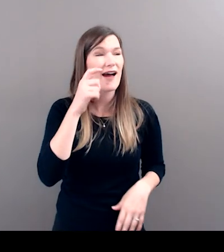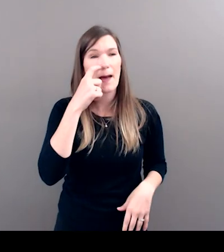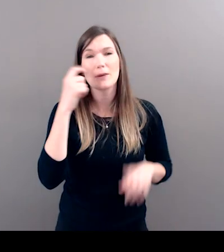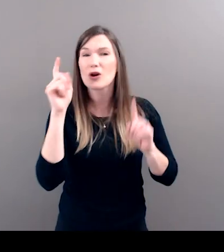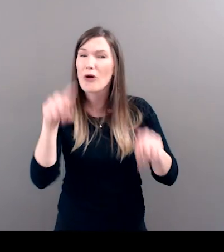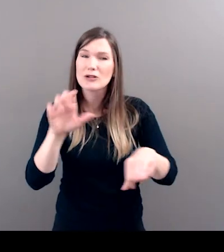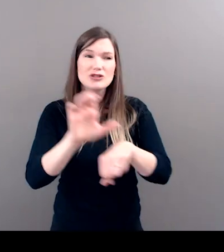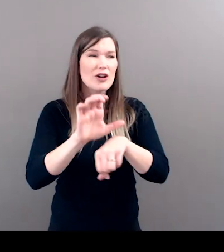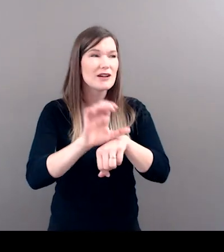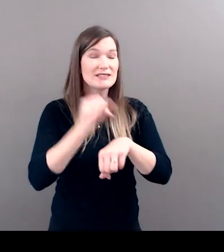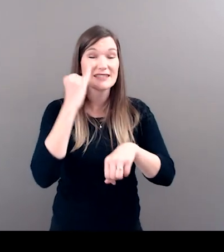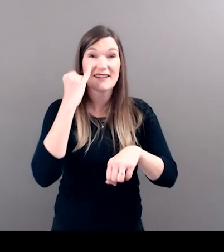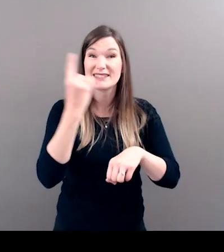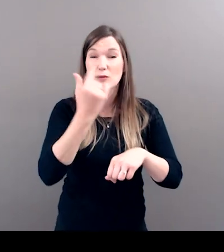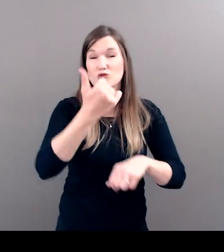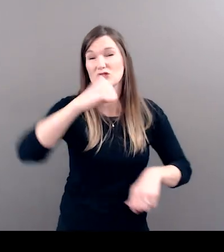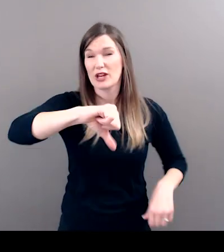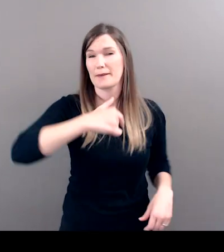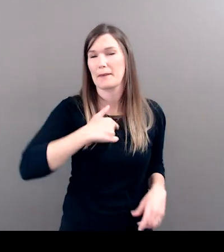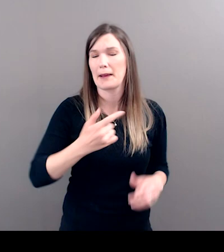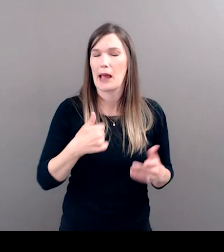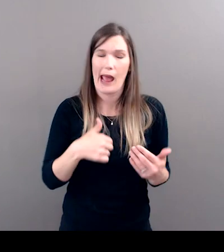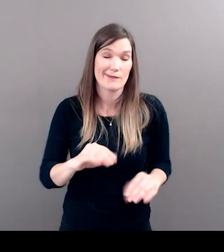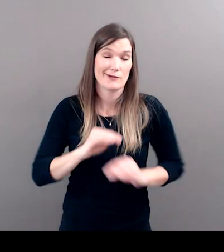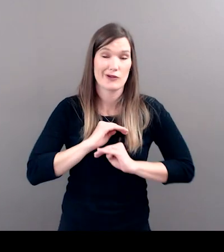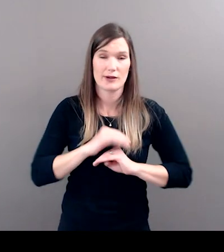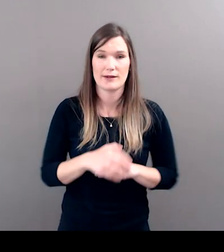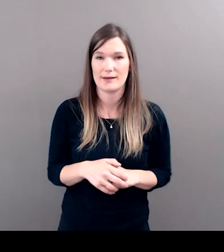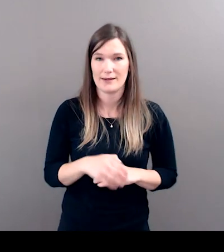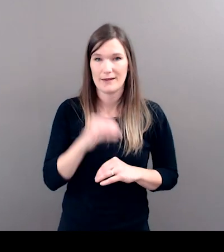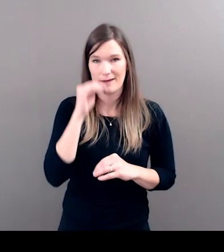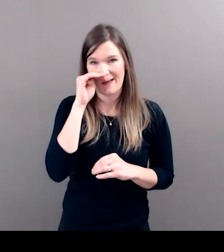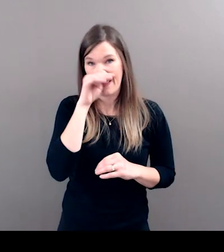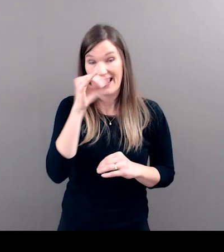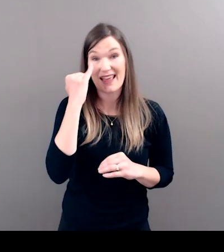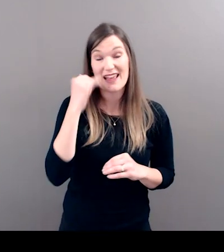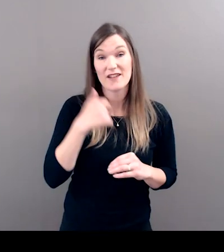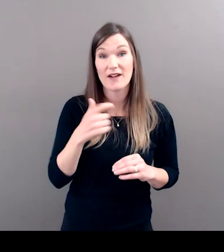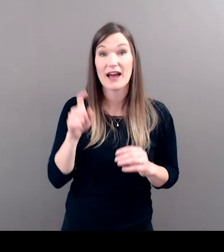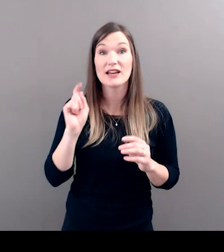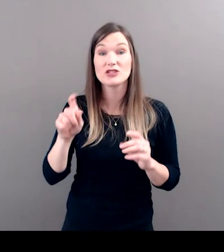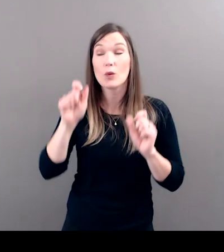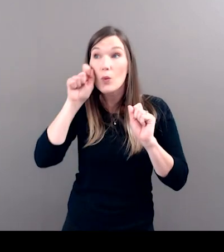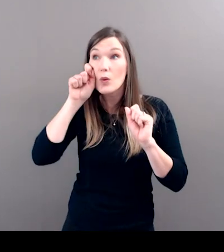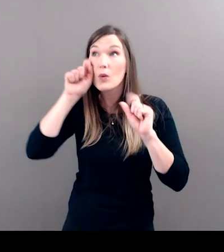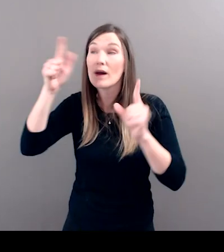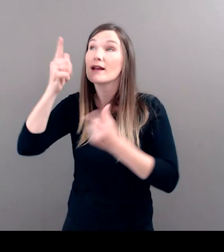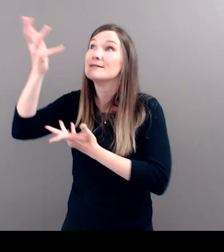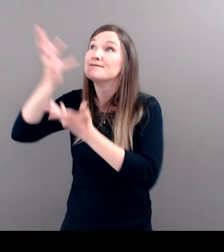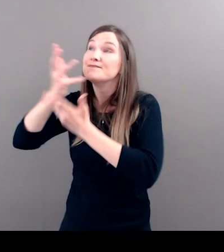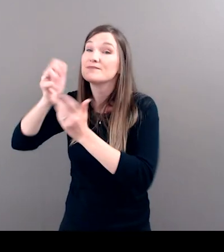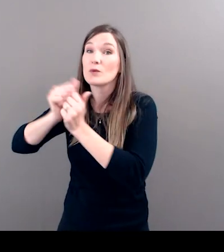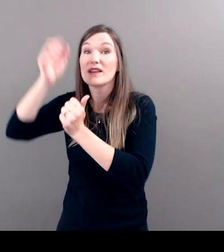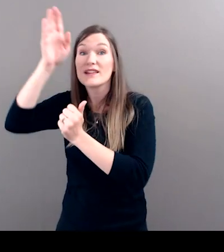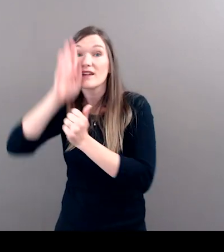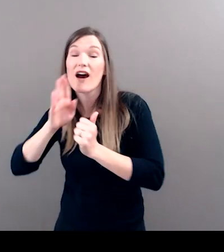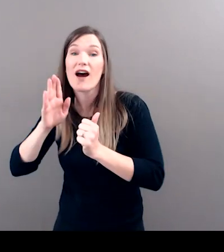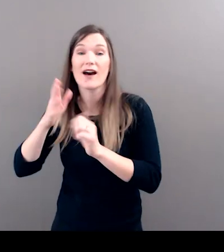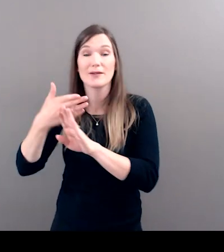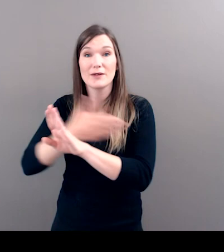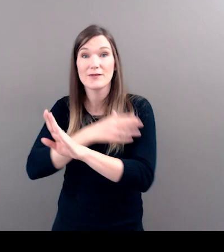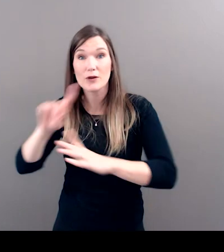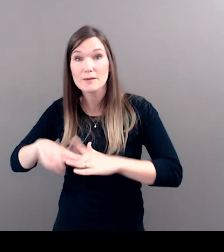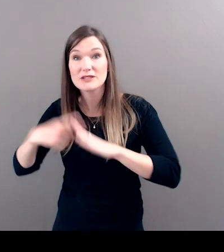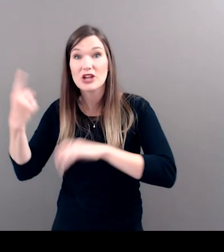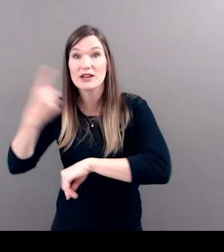I'm not going to sleep in when I should be getting up and spending time with God when it's really quiet, no one's around, because I think if I spend